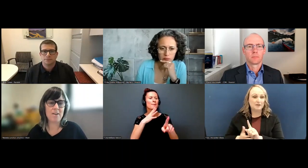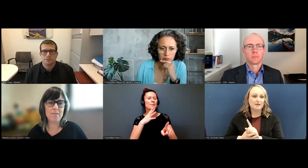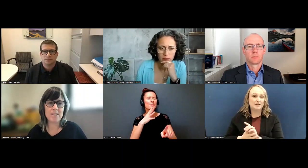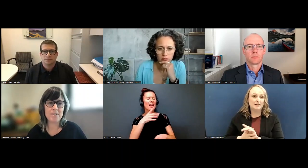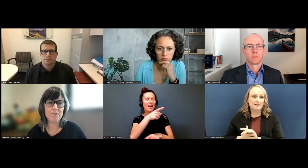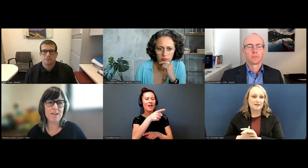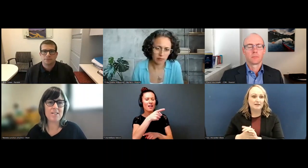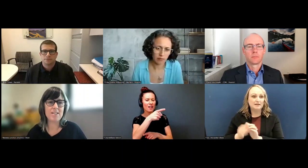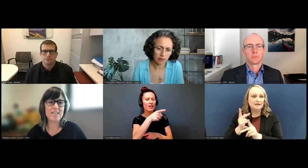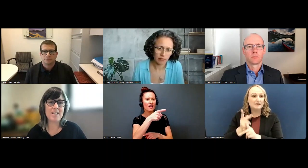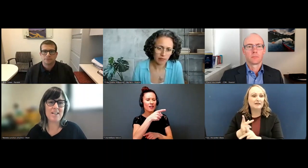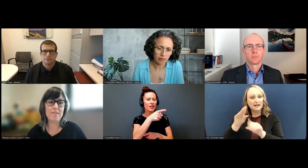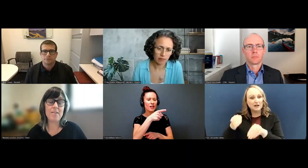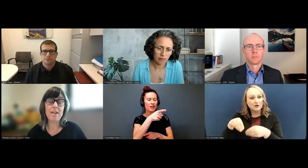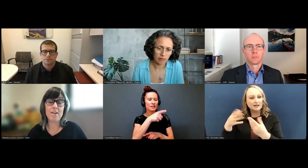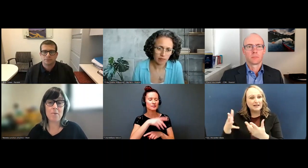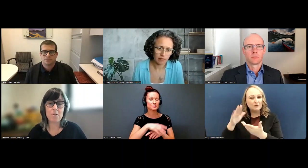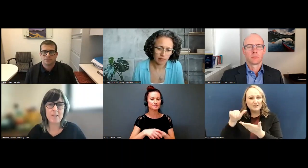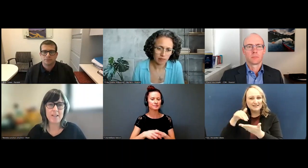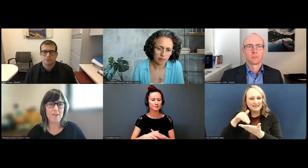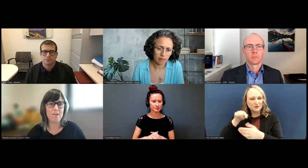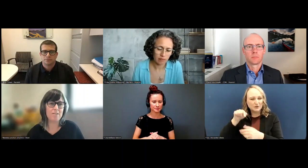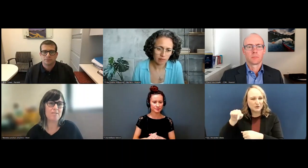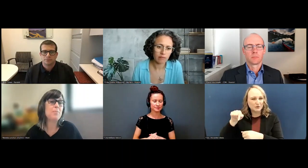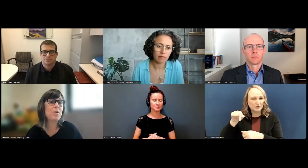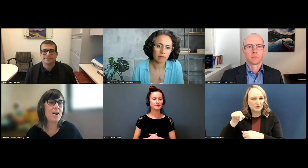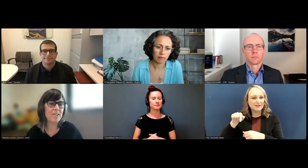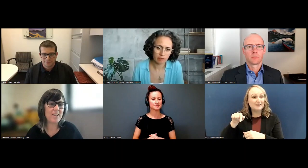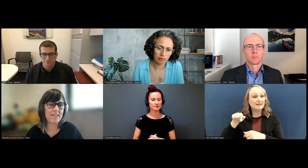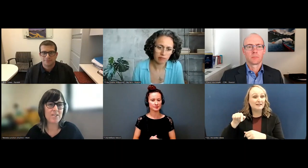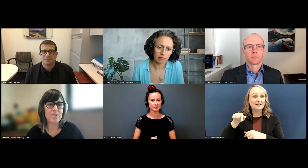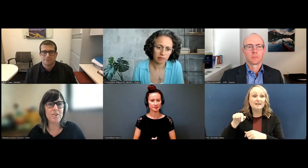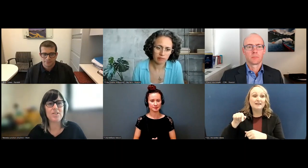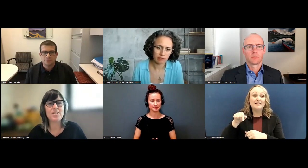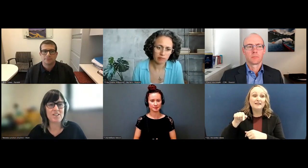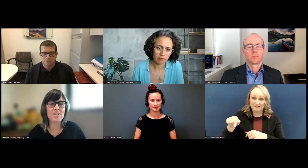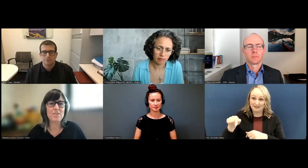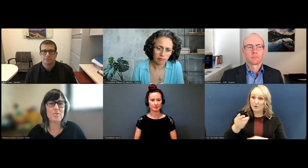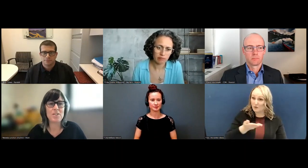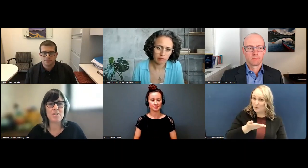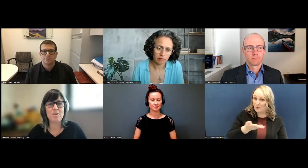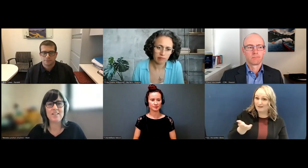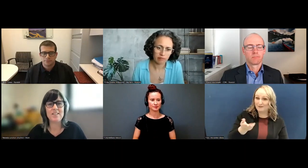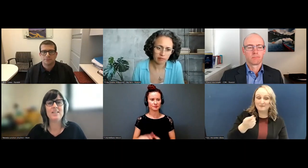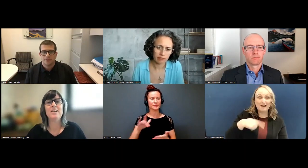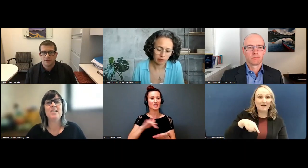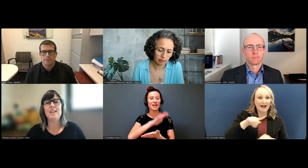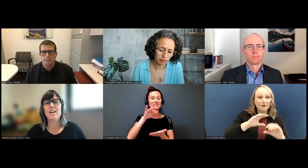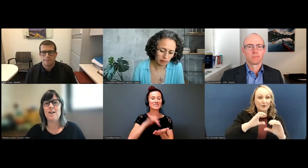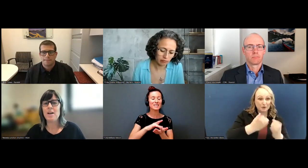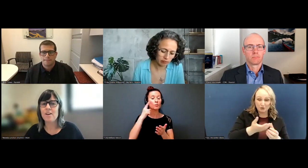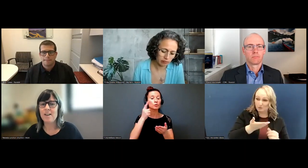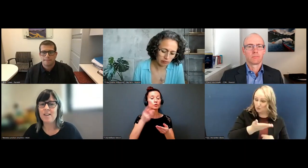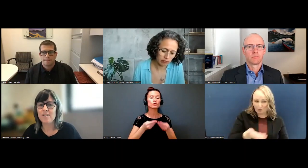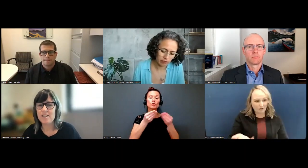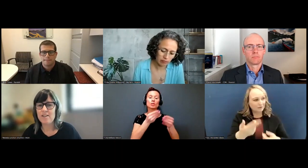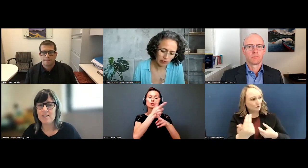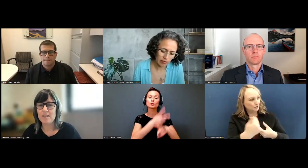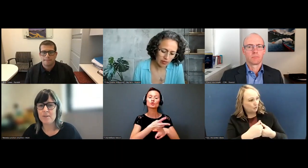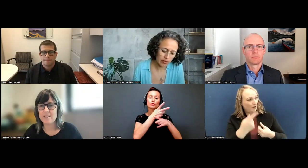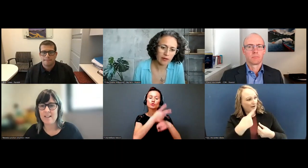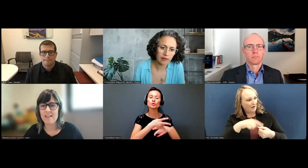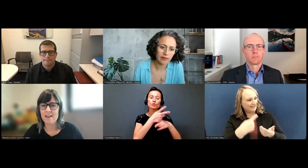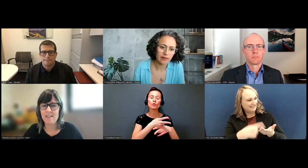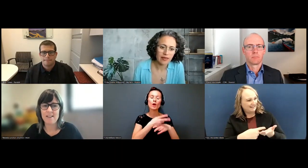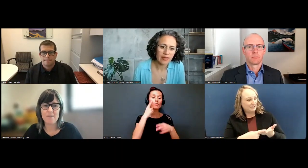the Caregiver Center for Excellence, they are welcoming our demographic into their discussions, which is great. Erica, it looked like you had